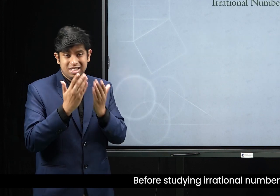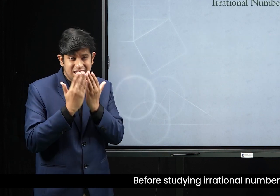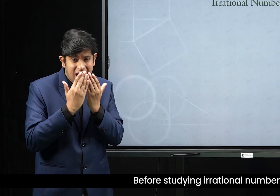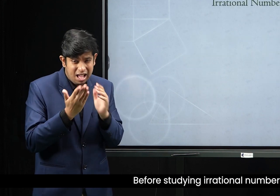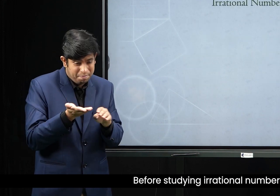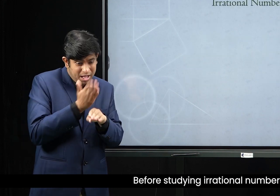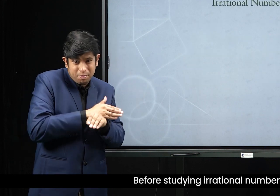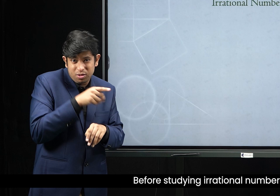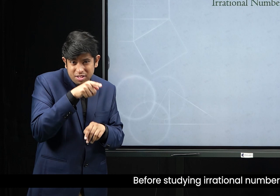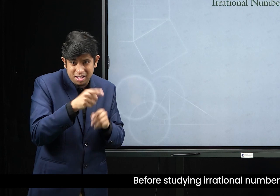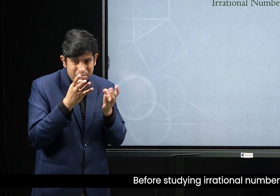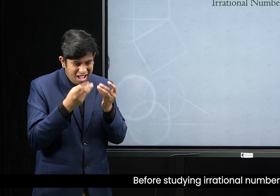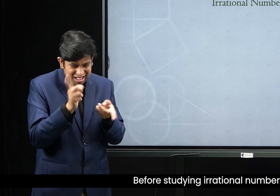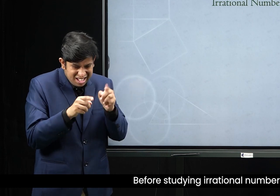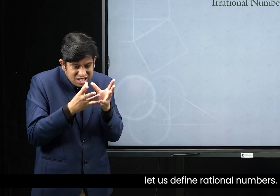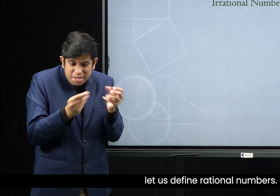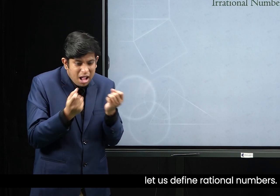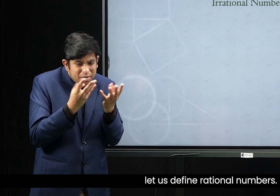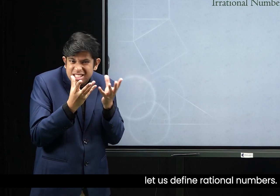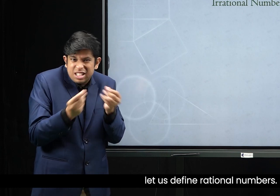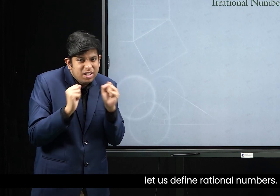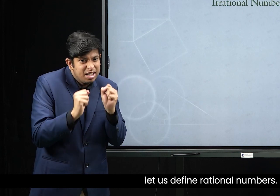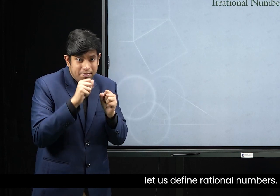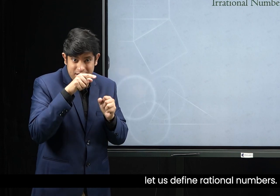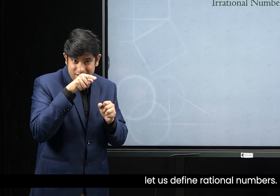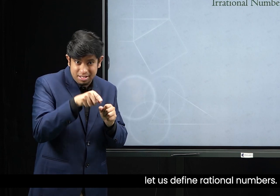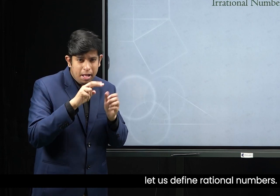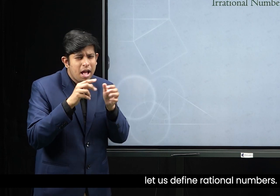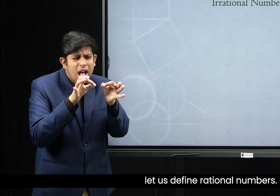Before studying irrational numbers, let us define rational numbers.